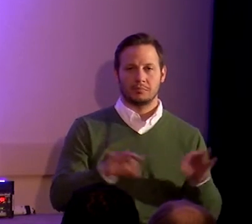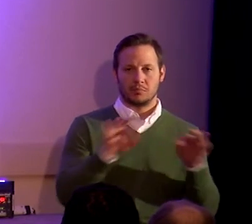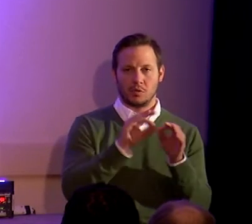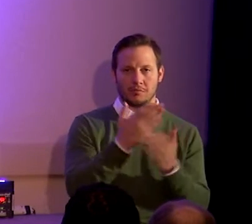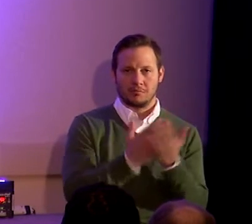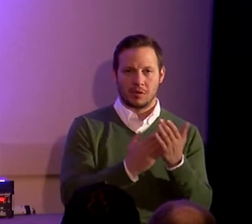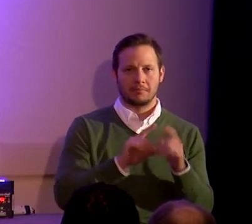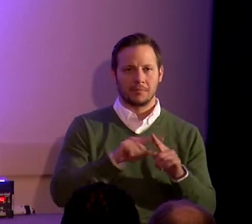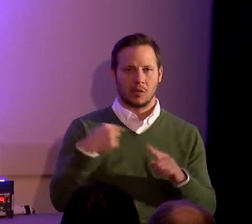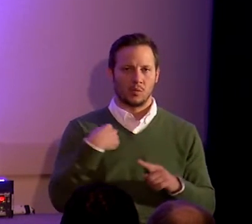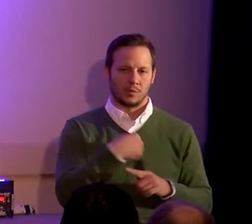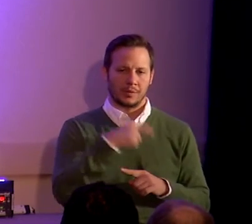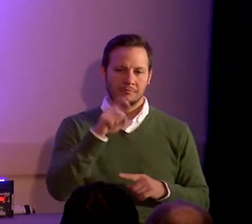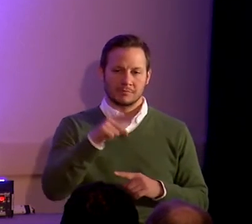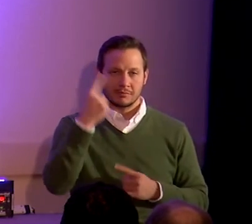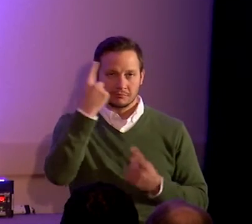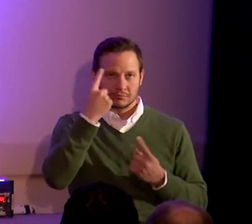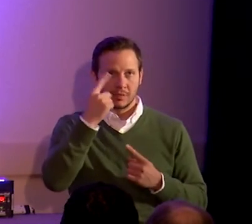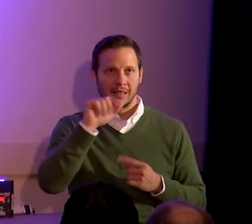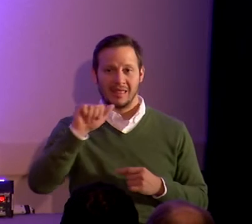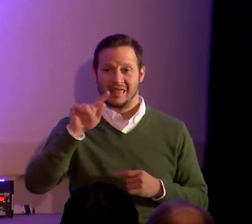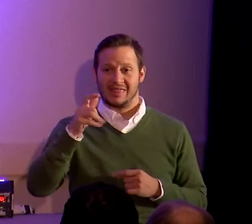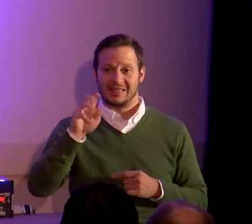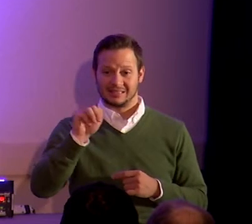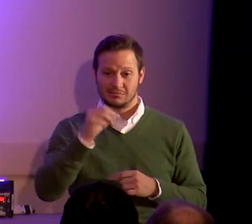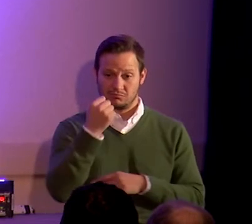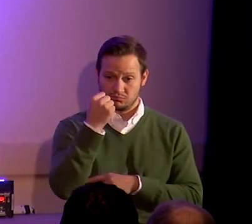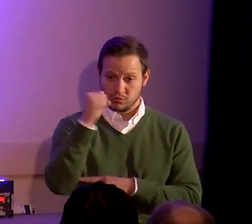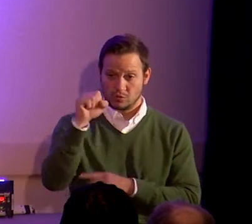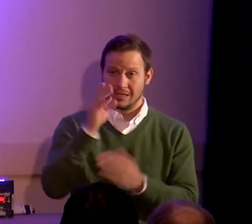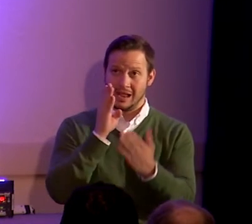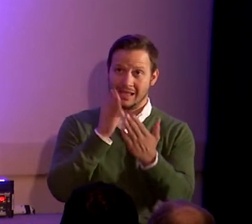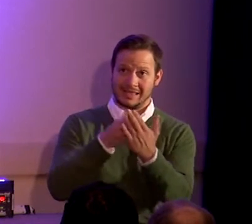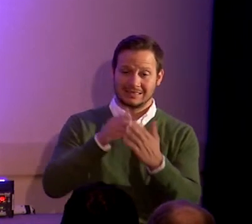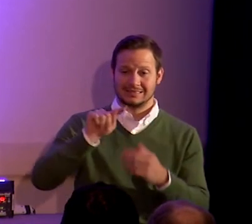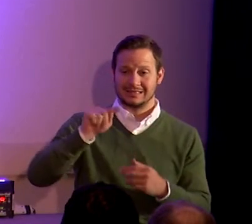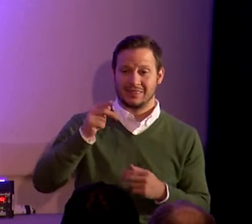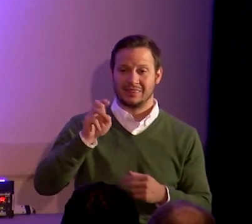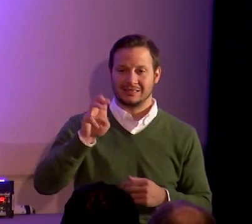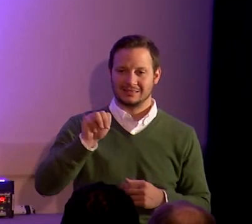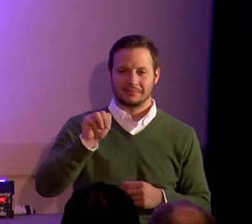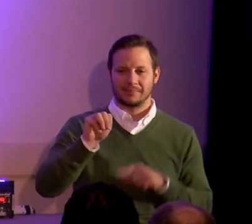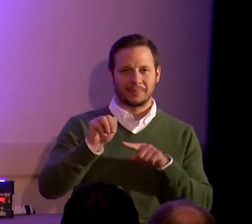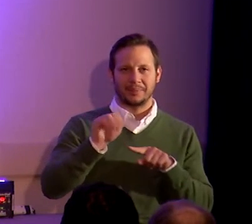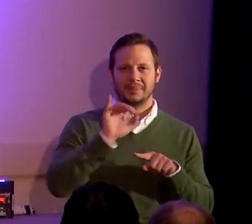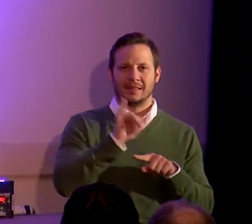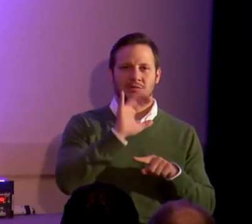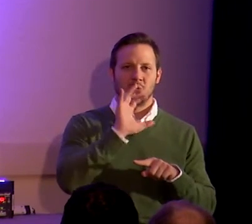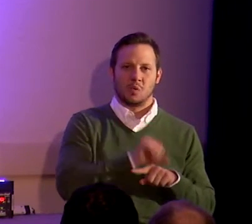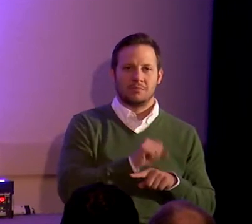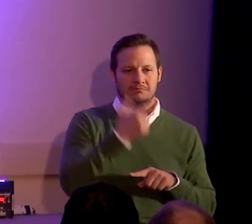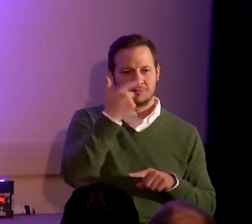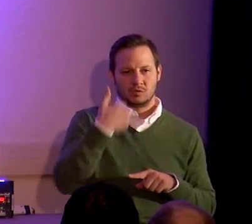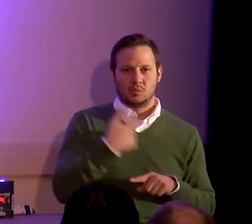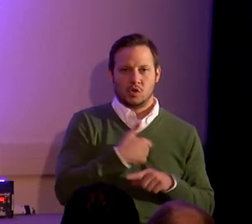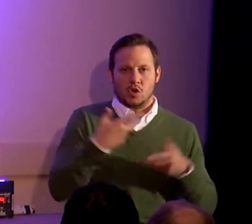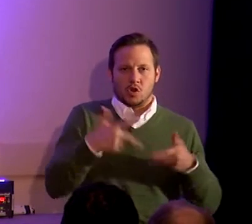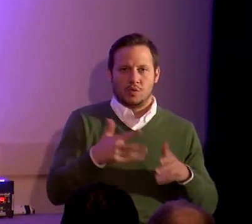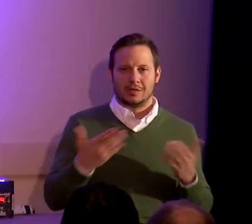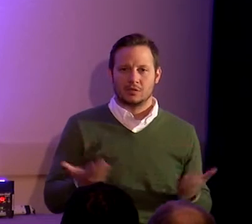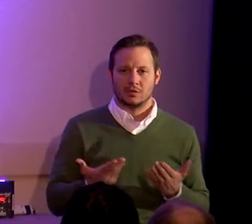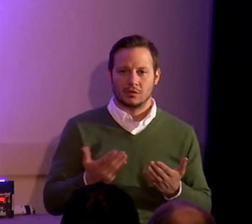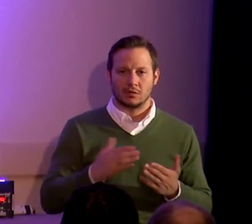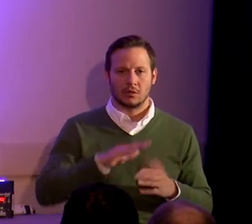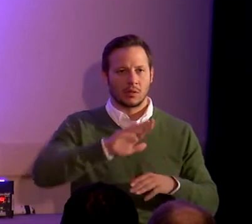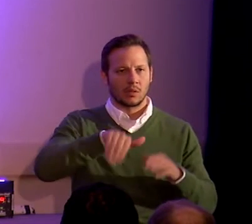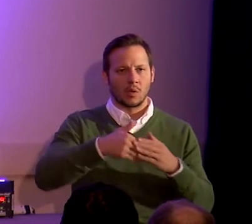seriously the plain fact that atheism's protest against theism will soon be outdated. The whole world